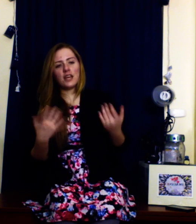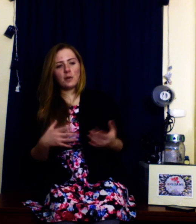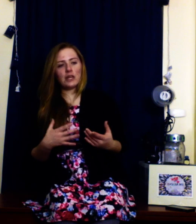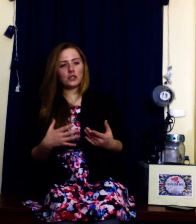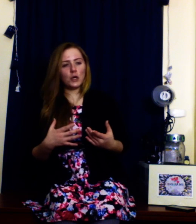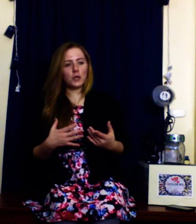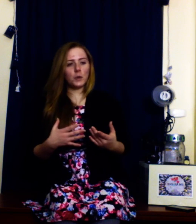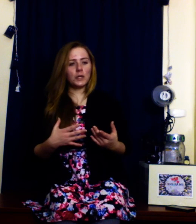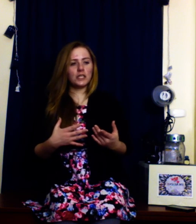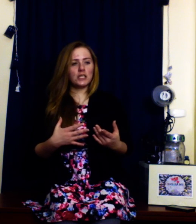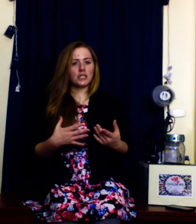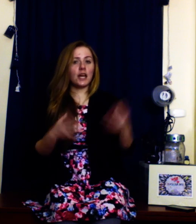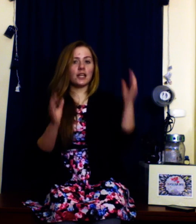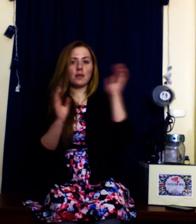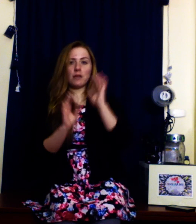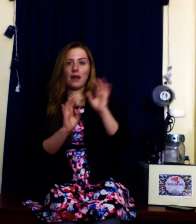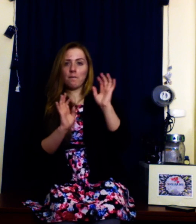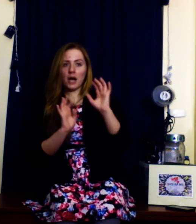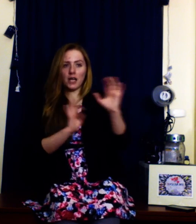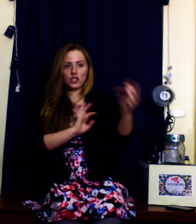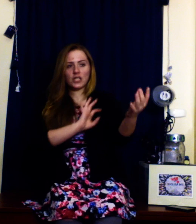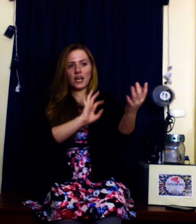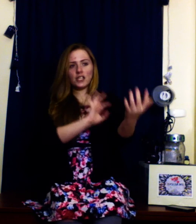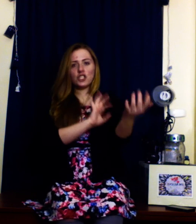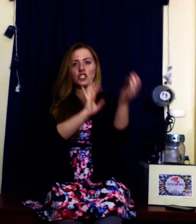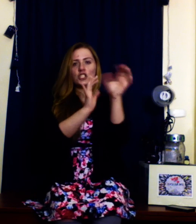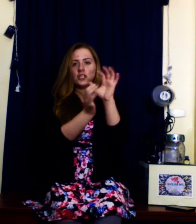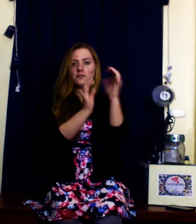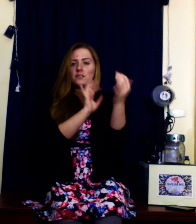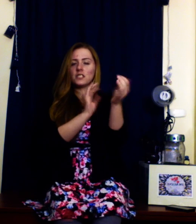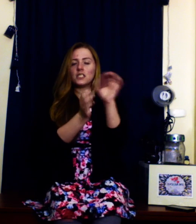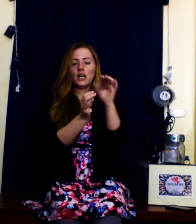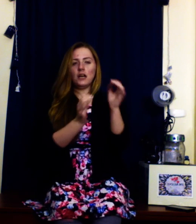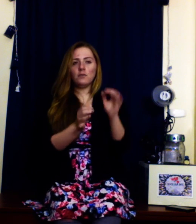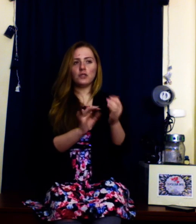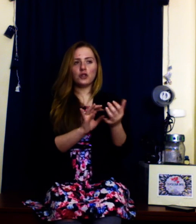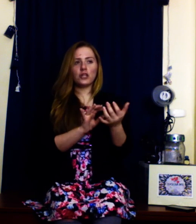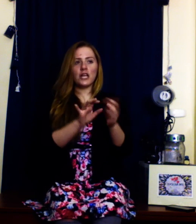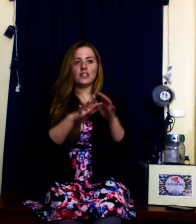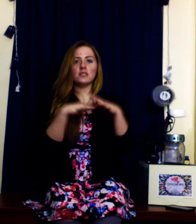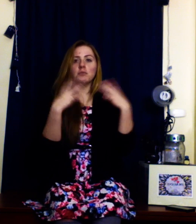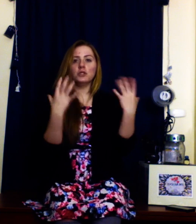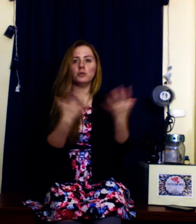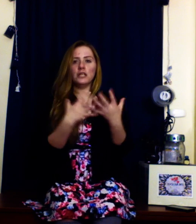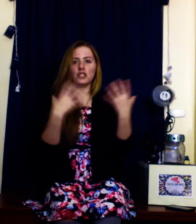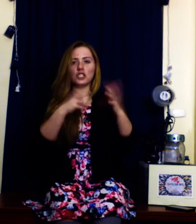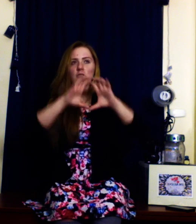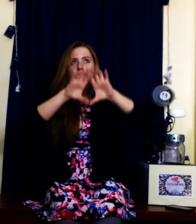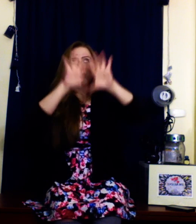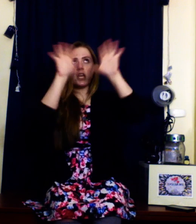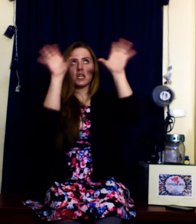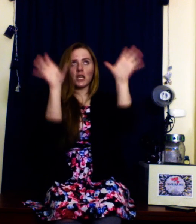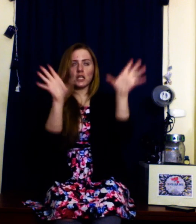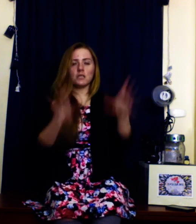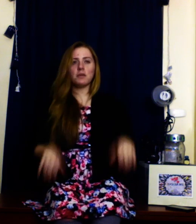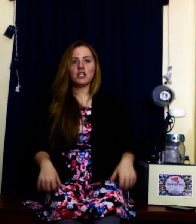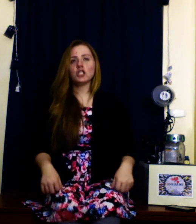anyway, so kind of keep that in mind. She kind of shifts to create this blue wind. She's making this picture.